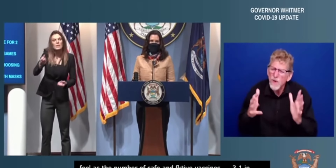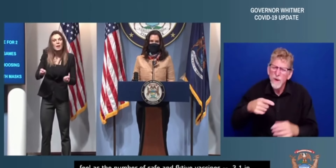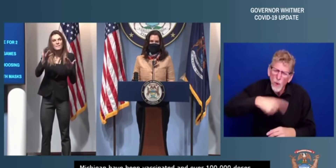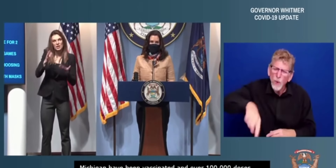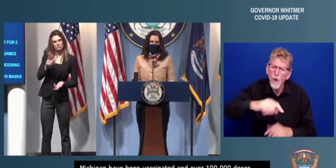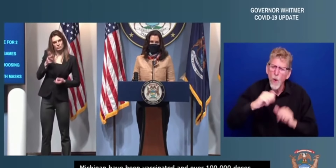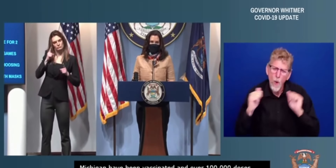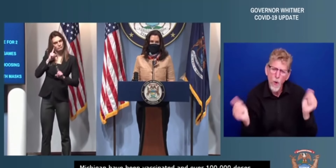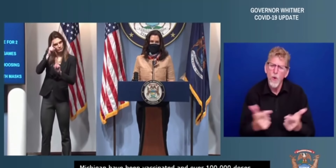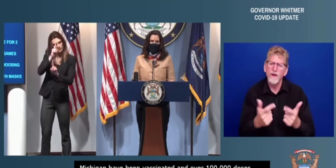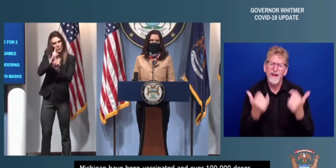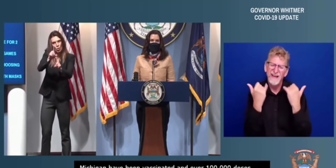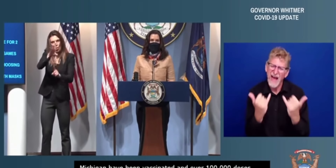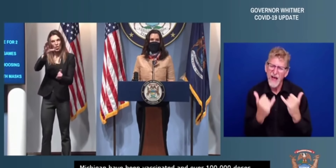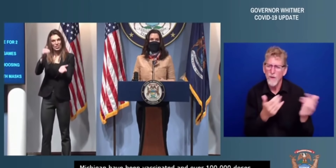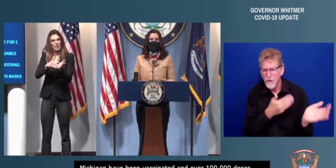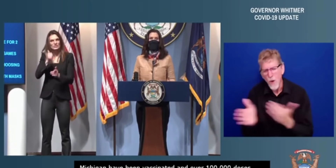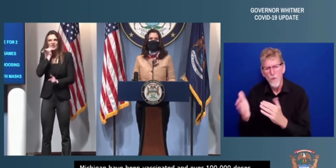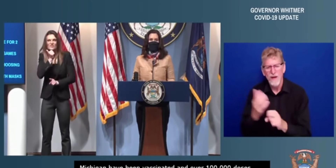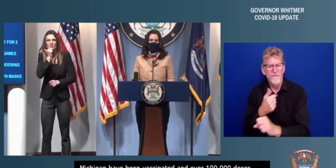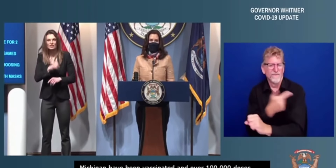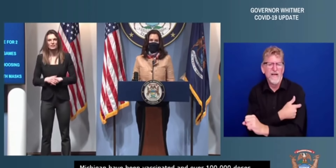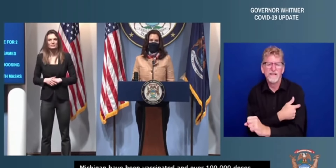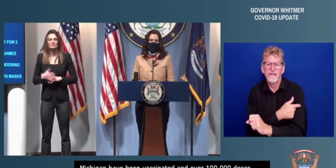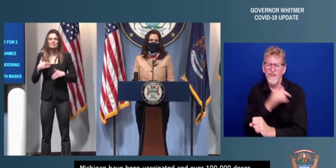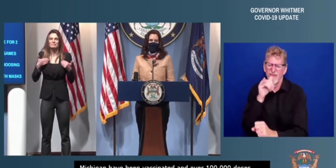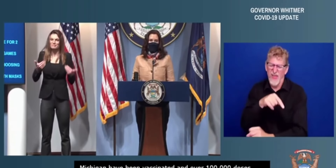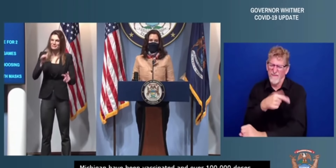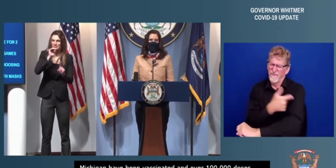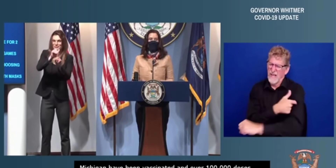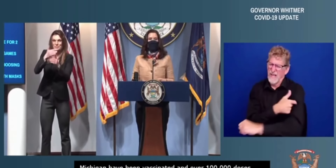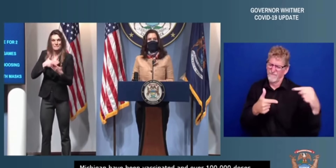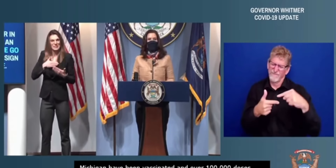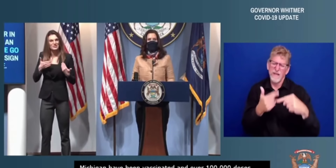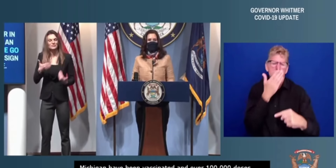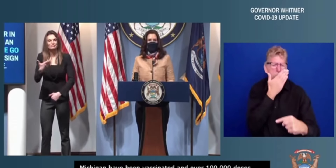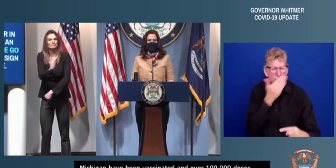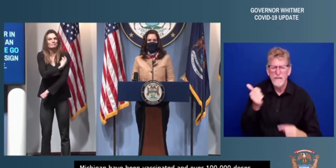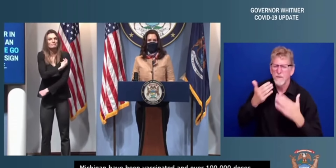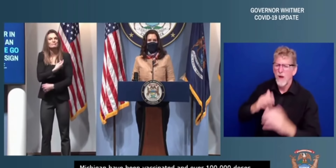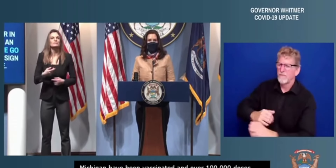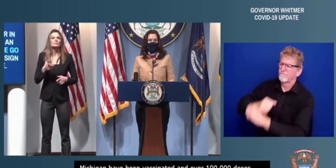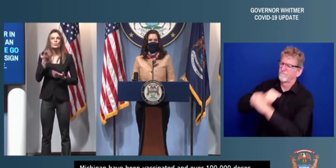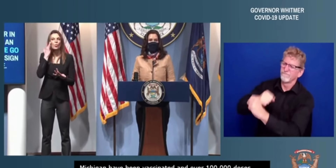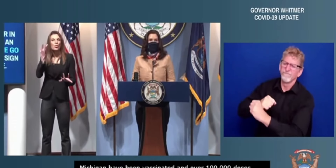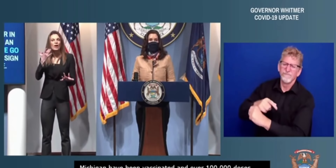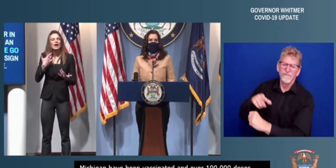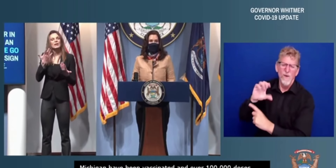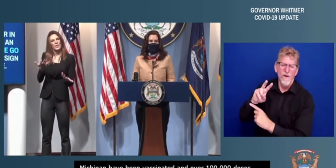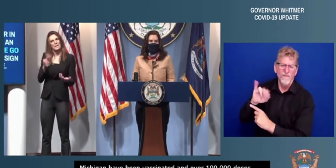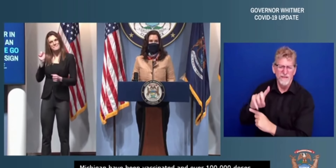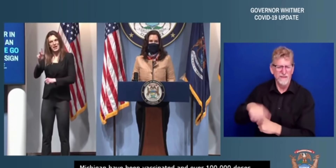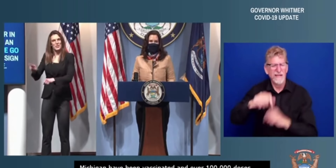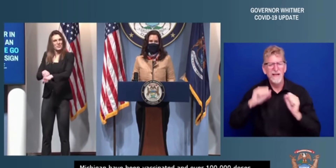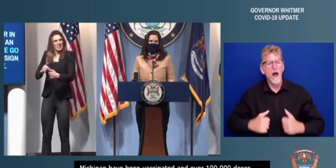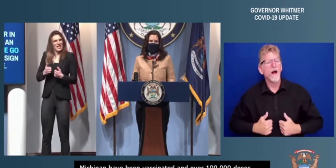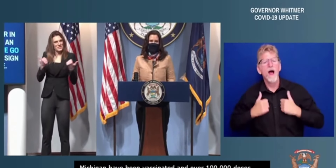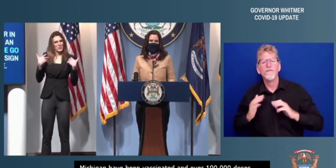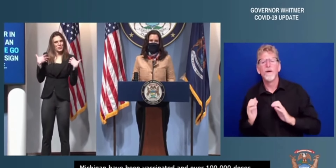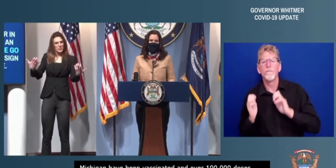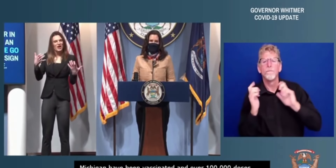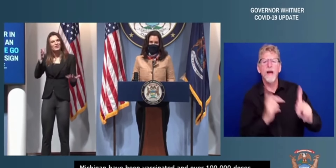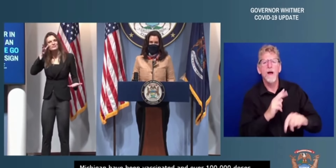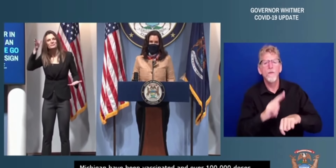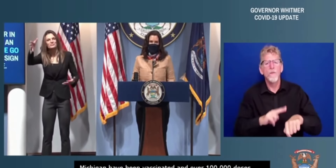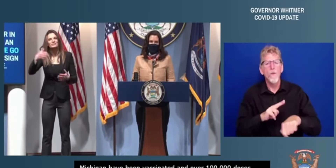it's the most effective way to protect you and your family and get back to normal. So to find a vaccination provider in your